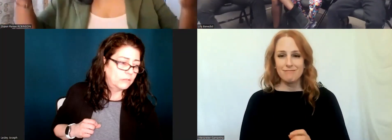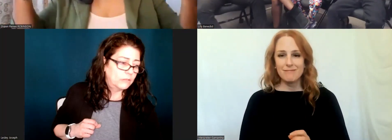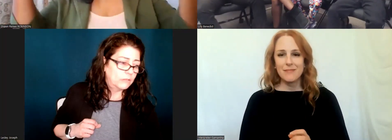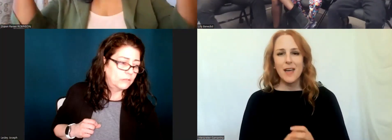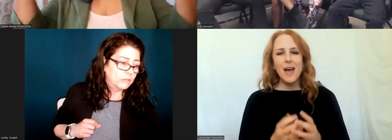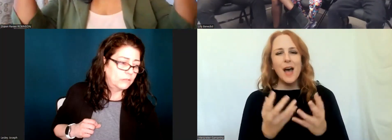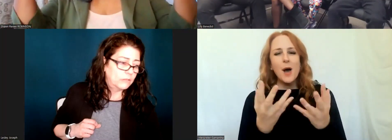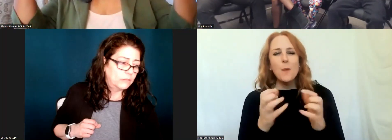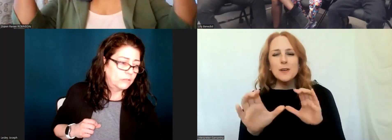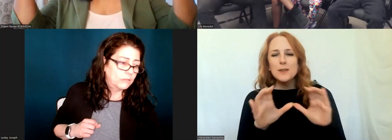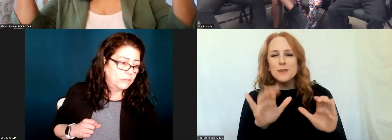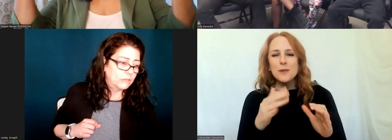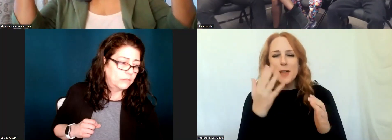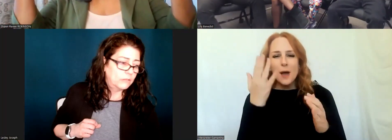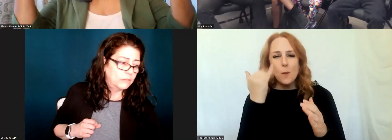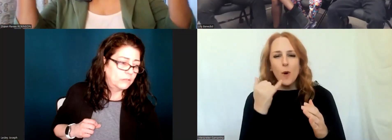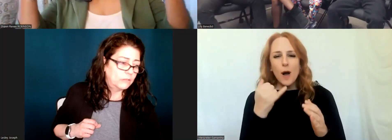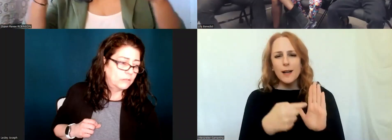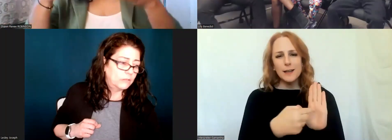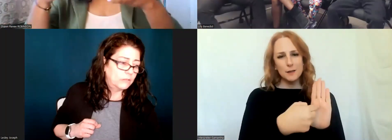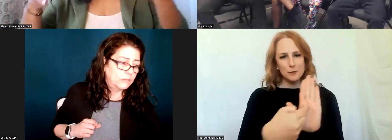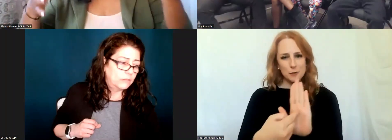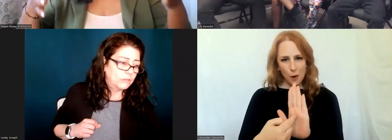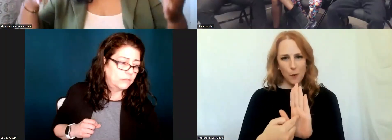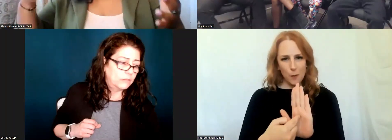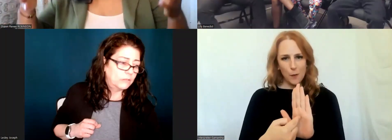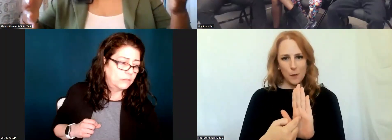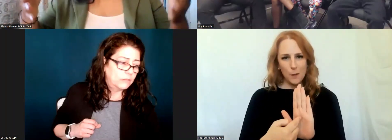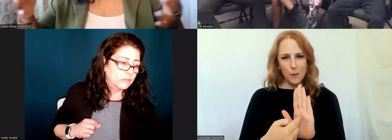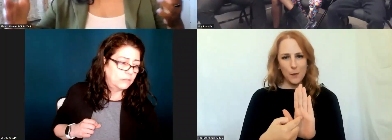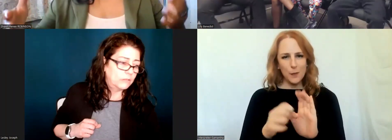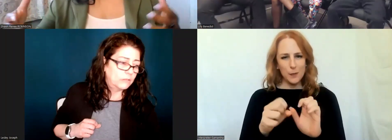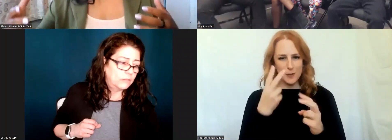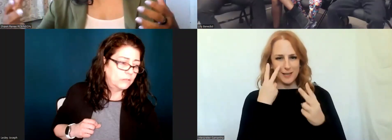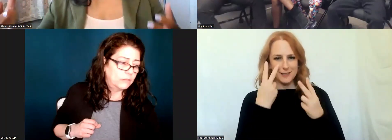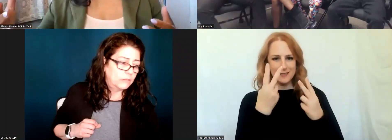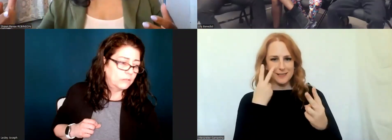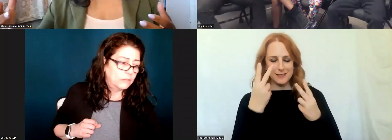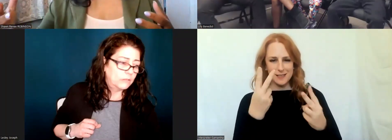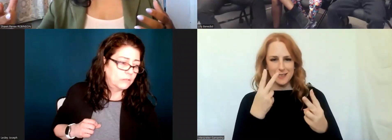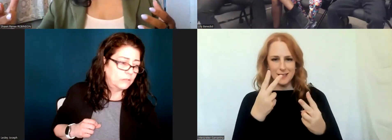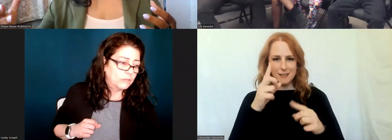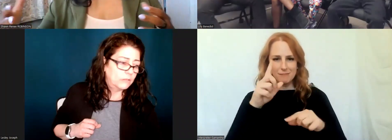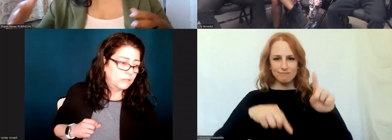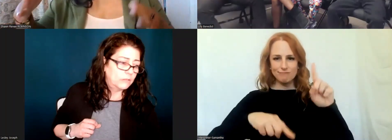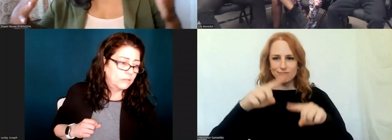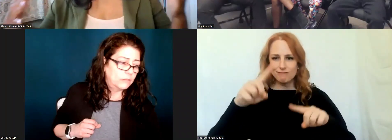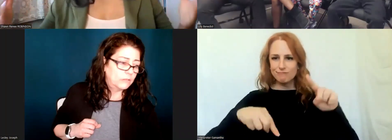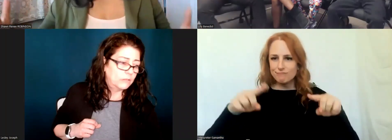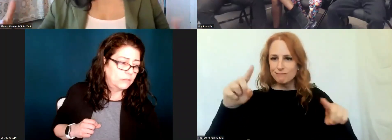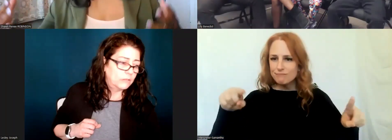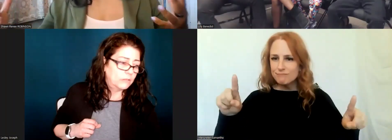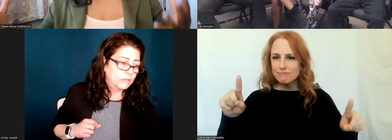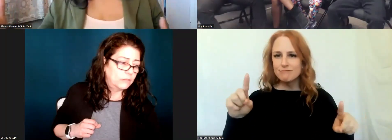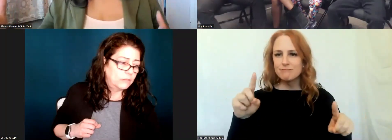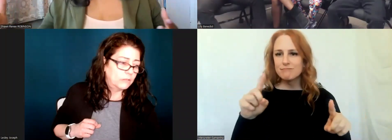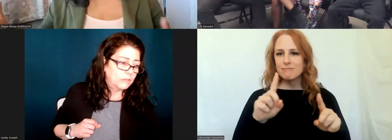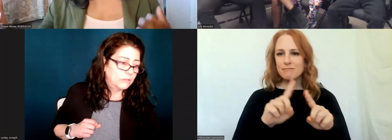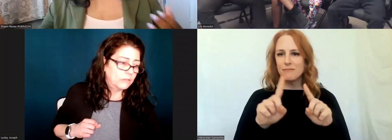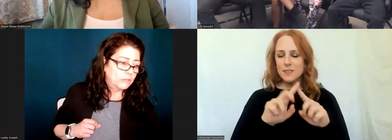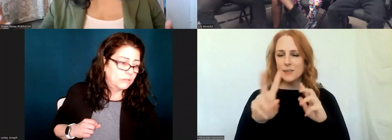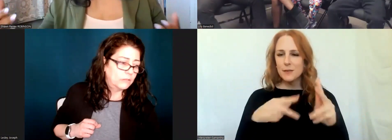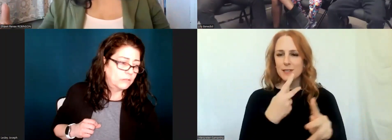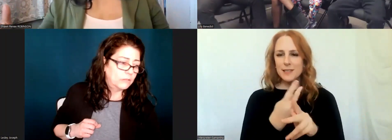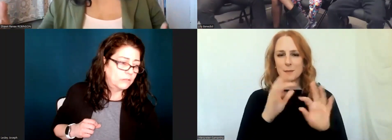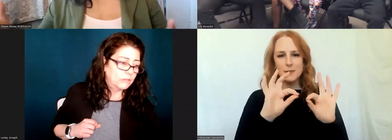do that so we can see a show of hands, so we can see the demographics of the different types of